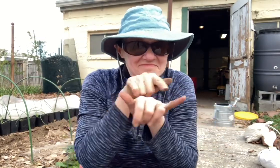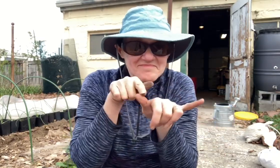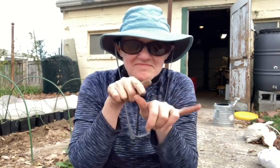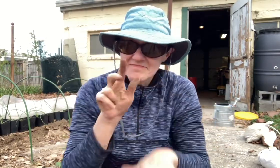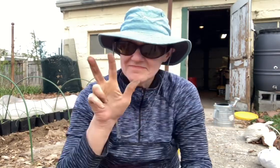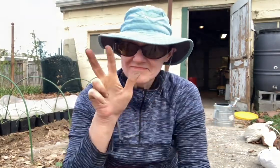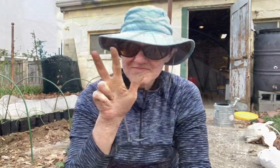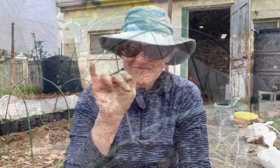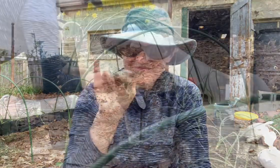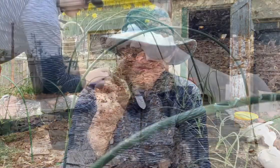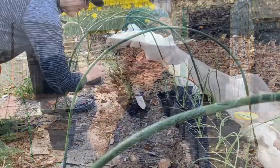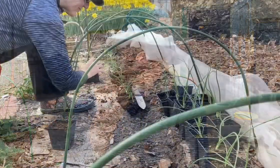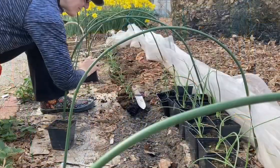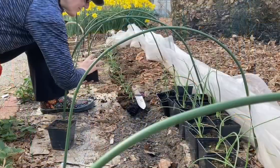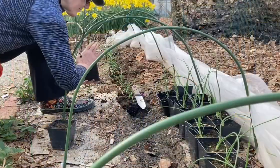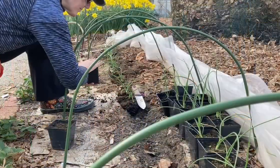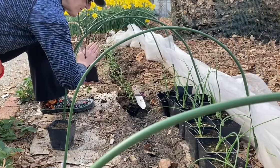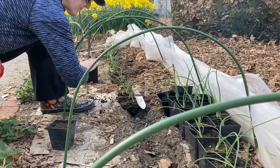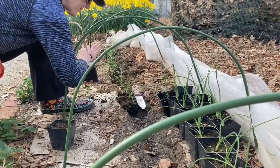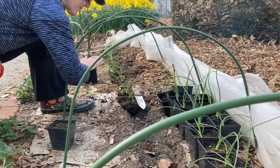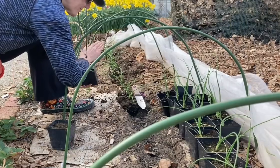And we're going to space those 3 inches apart.